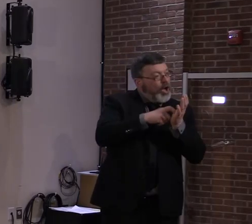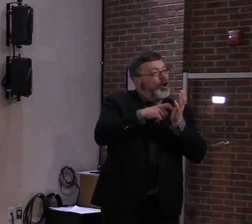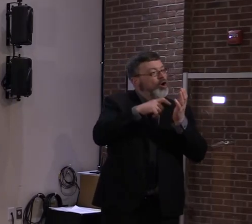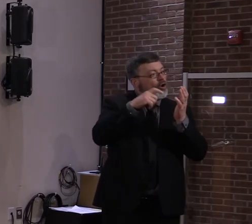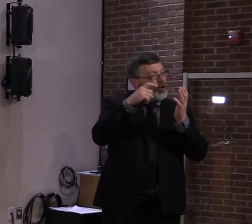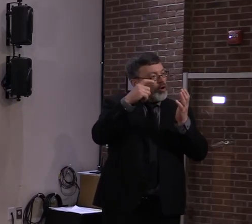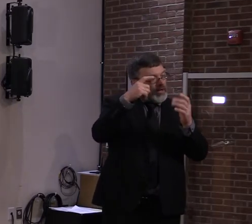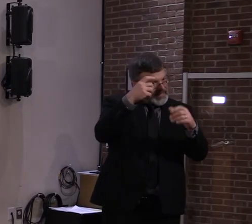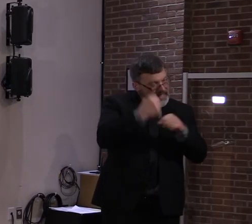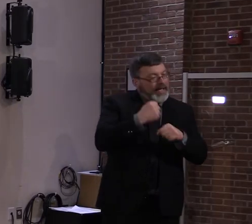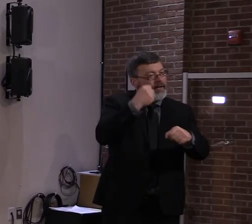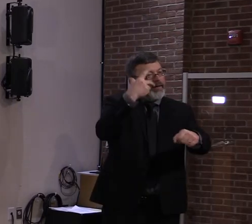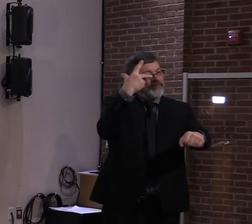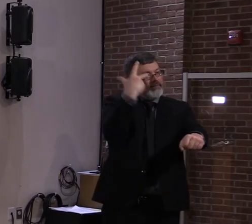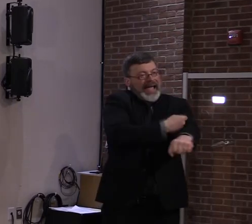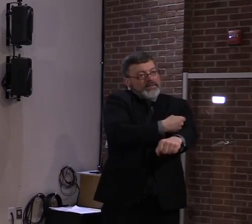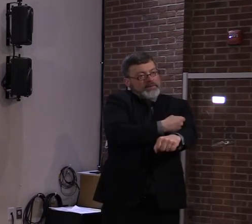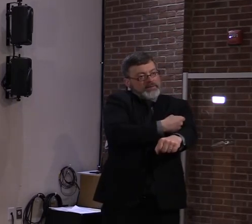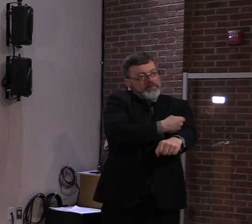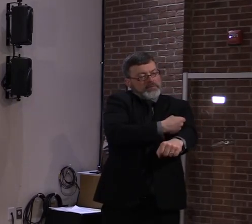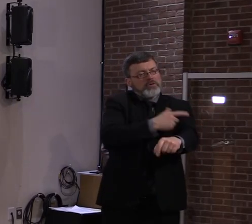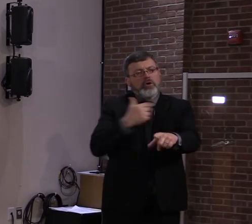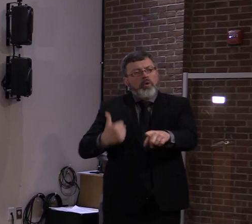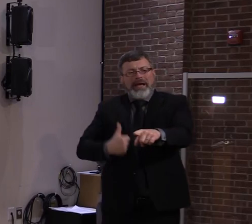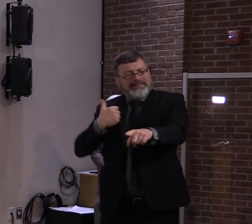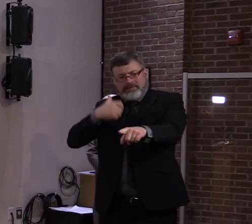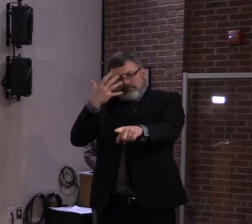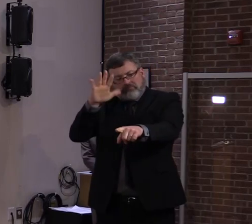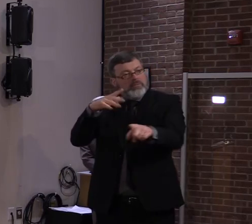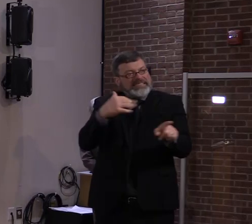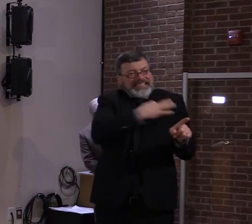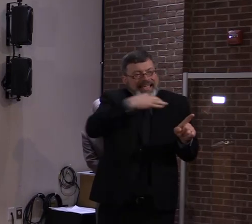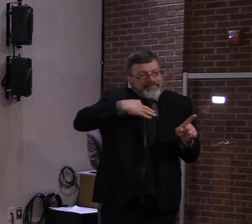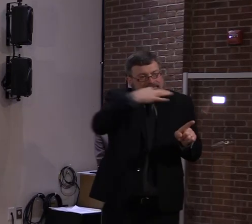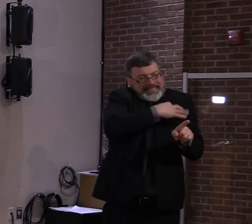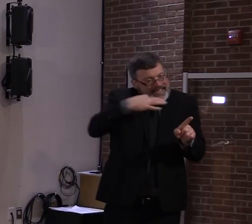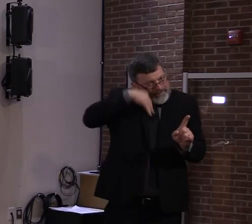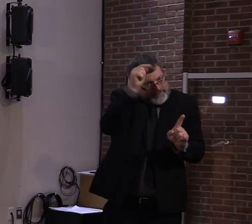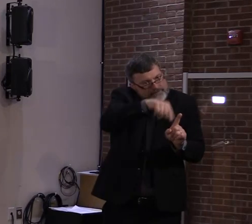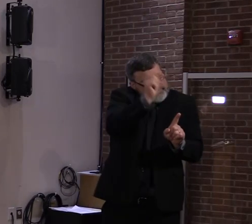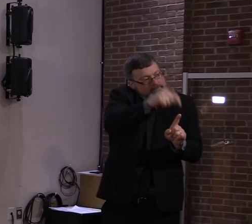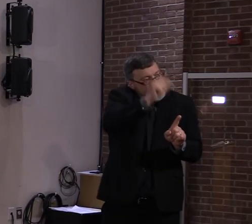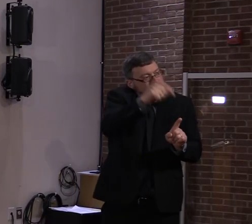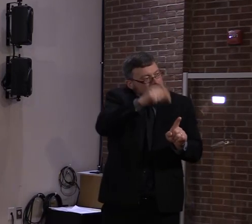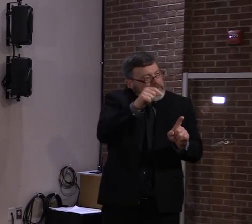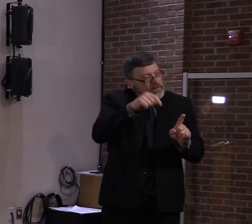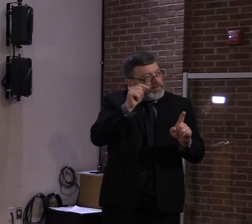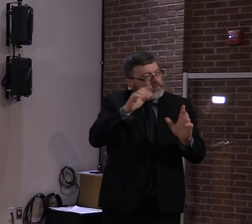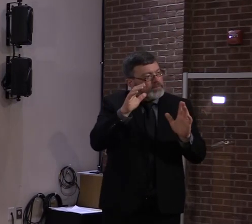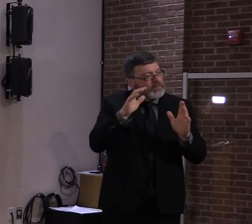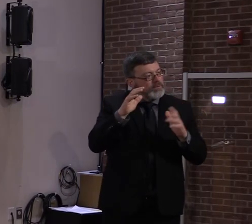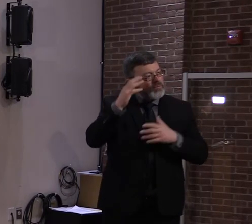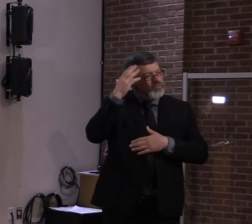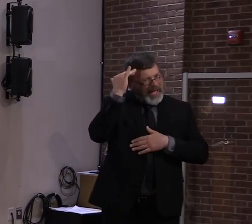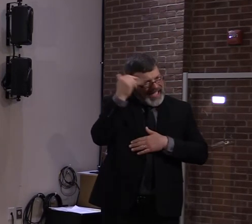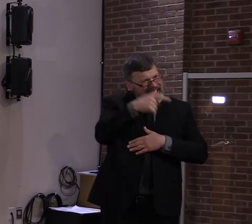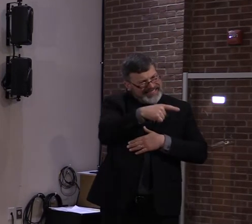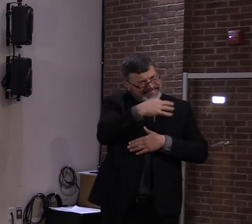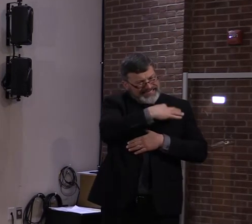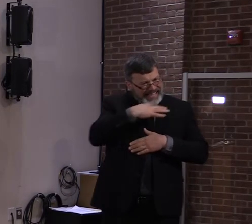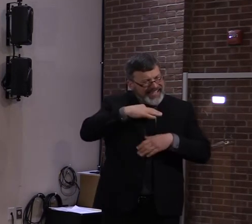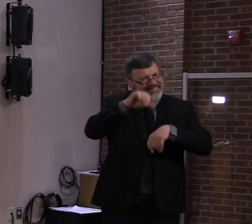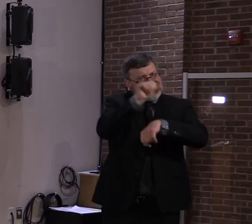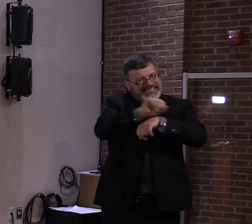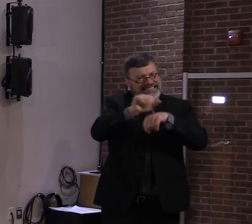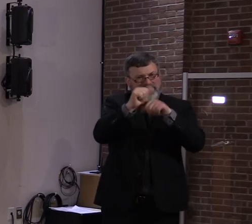our most vulnerable, even when the fact that so many of these residents have long been